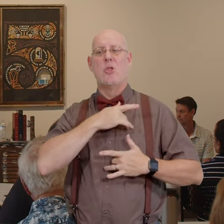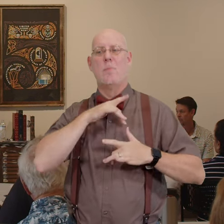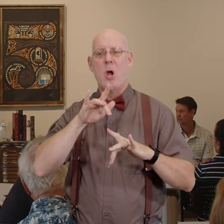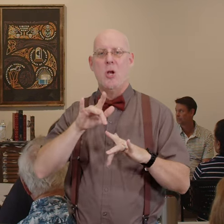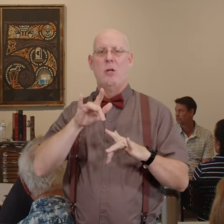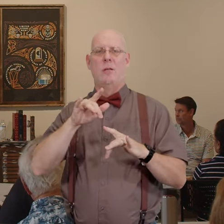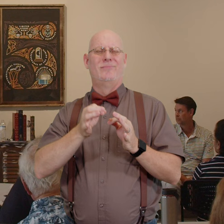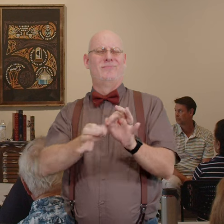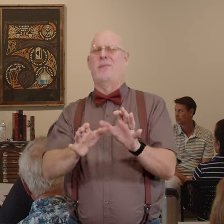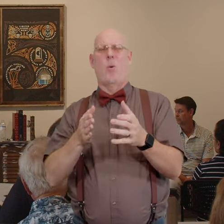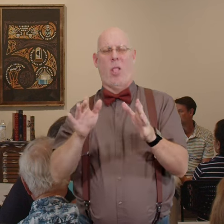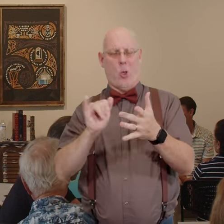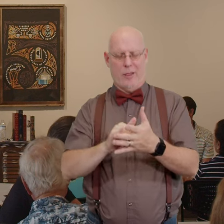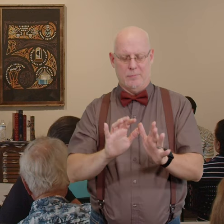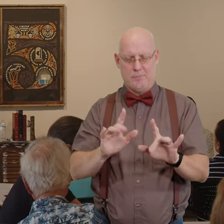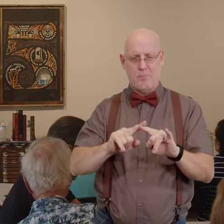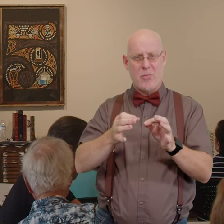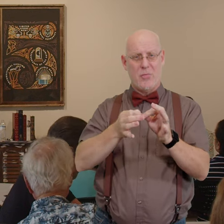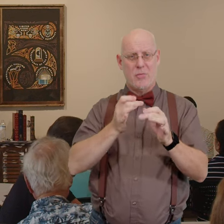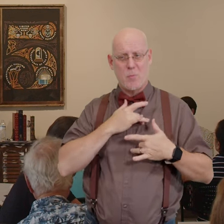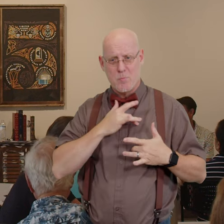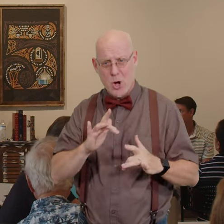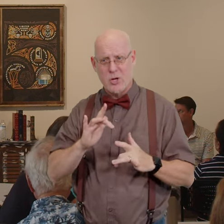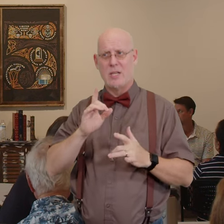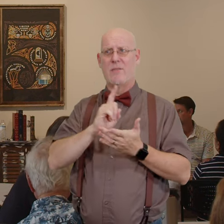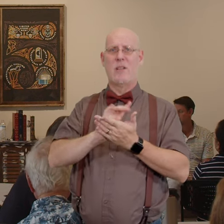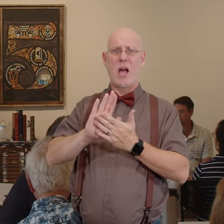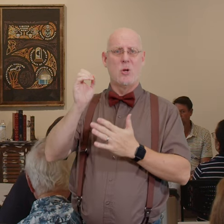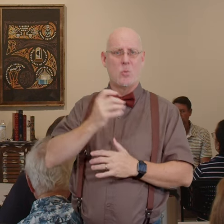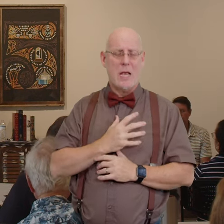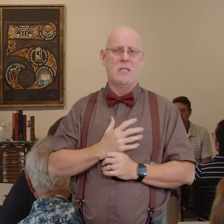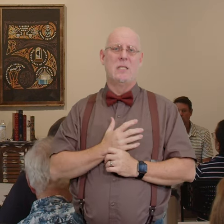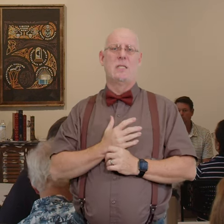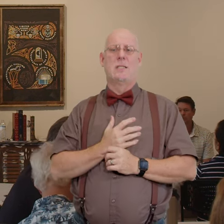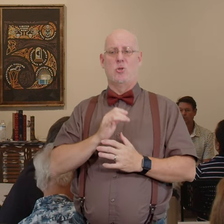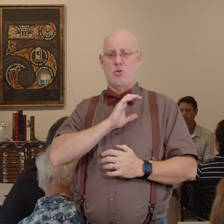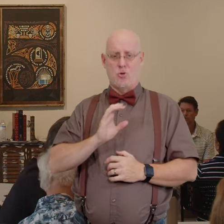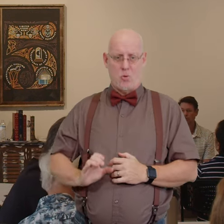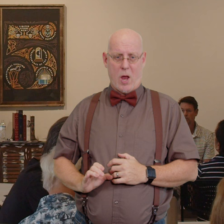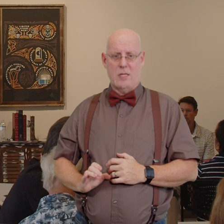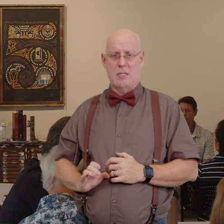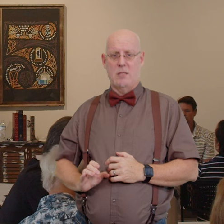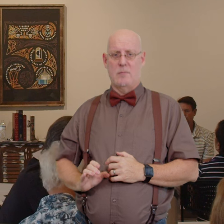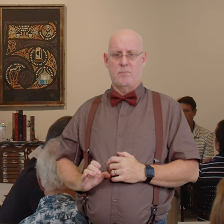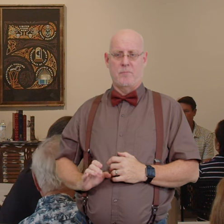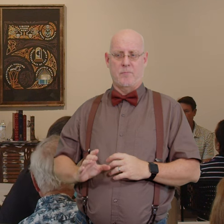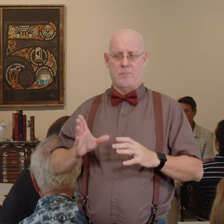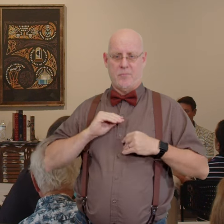the mercy, and that's a very trivial way of looking at it, but the mercy of divine grace is that Christ